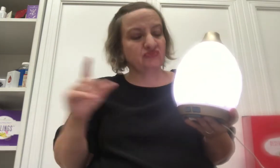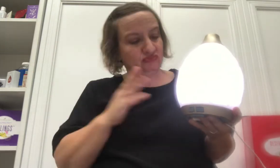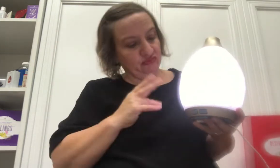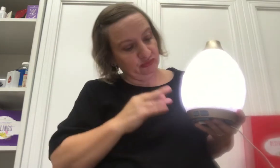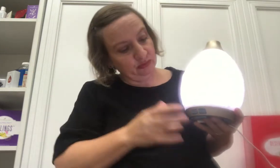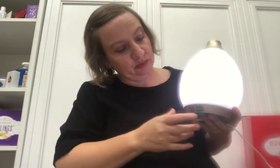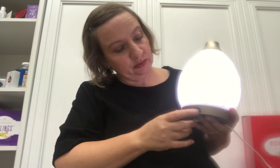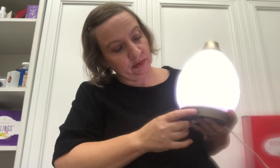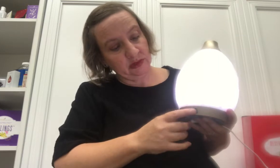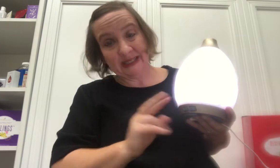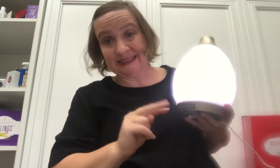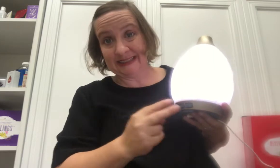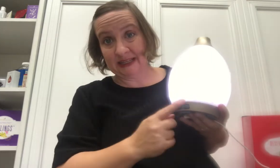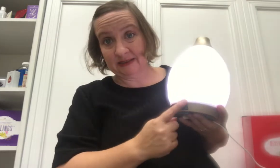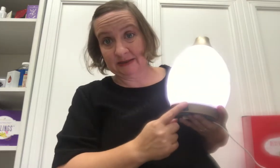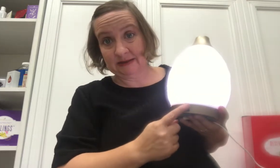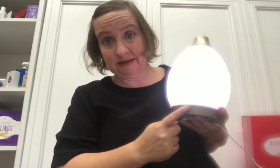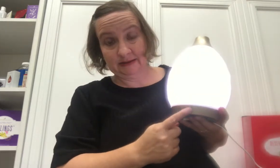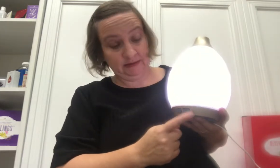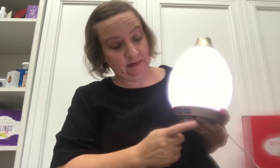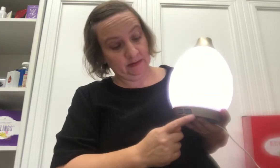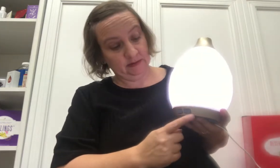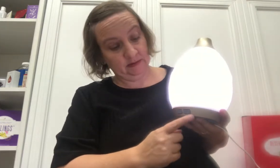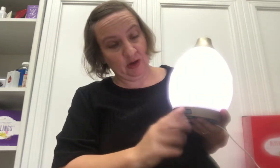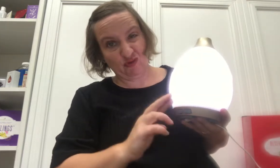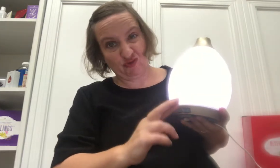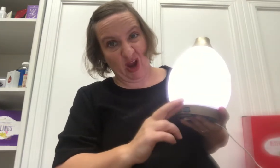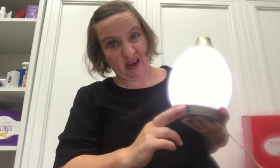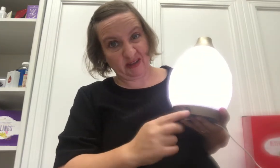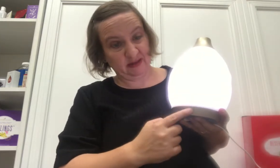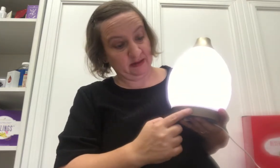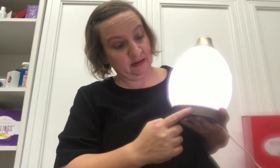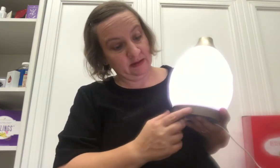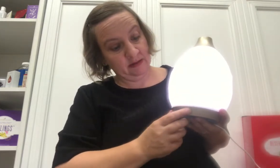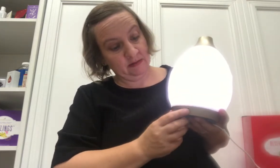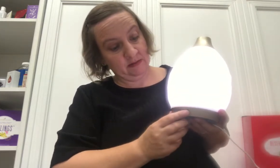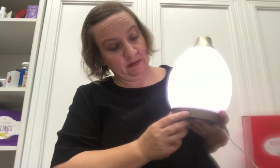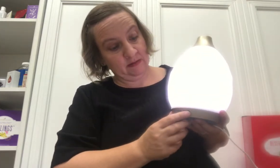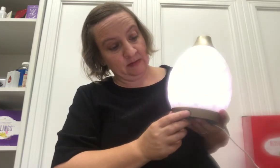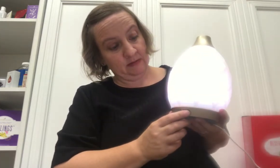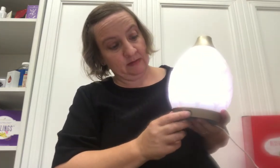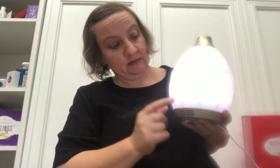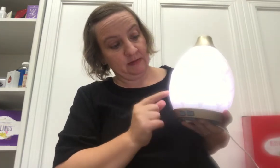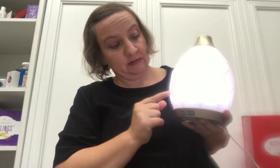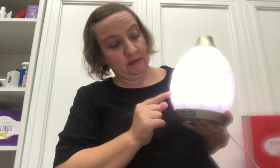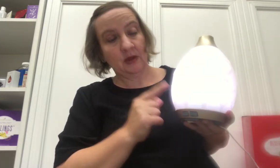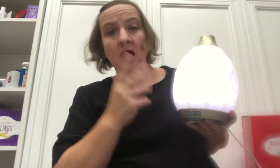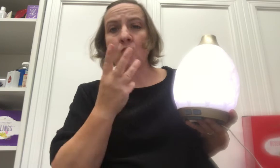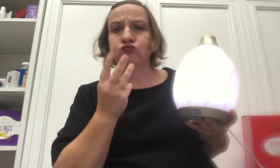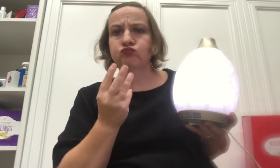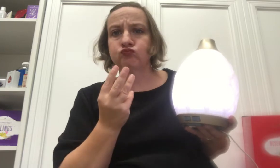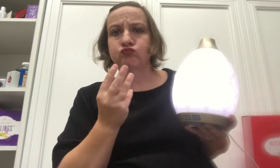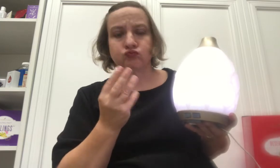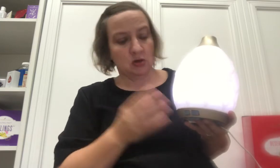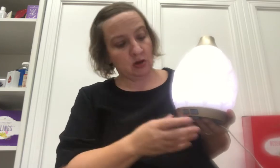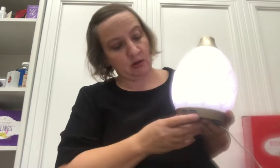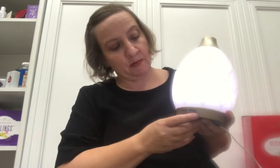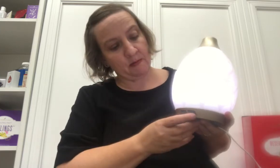see the different lighting options, the button on the right adjust the lights. So you can